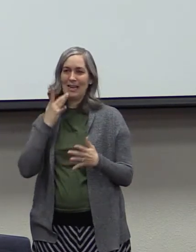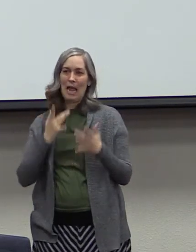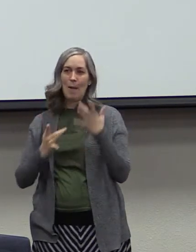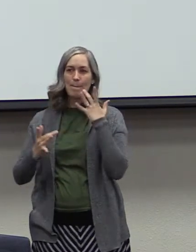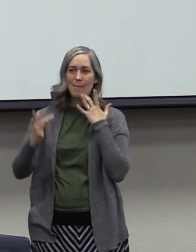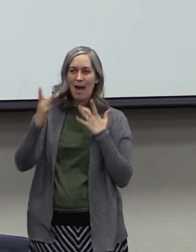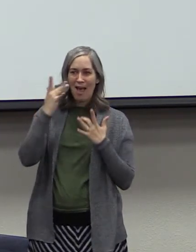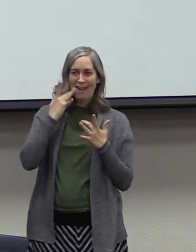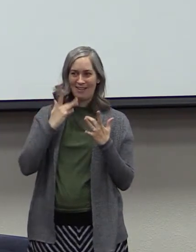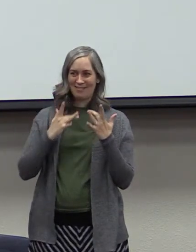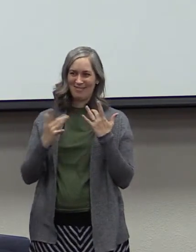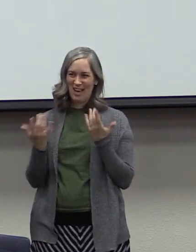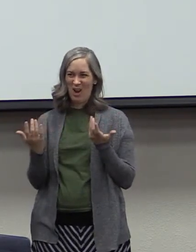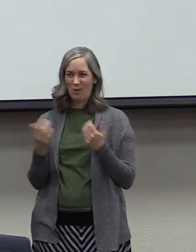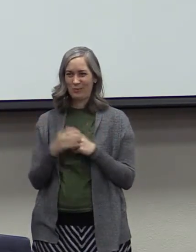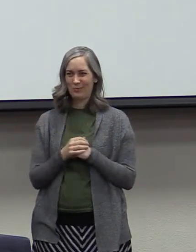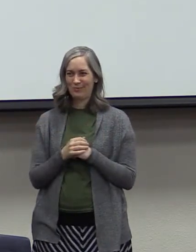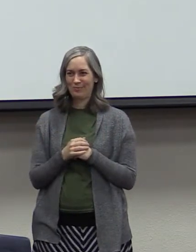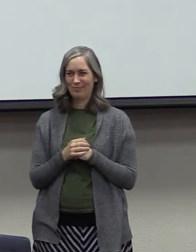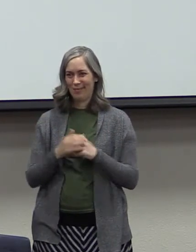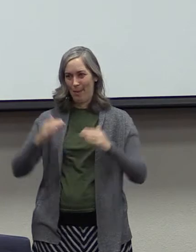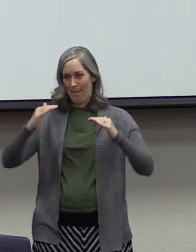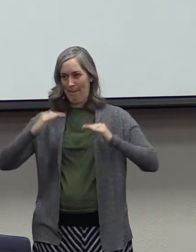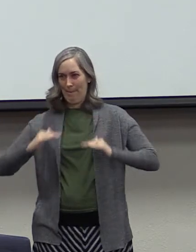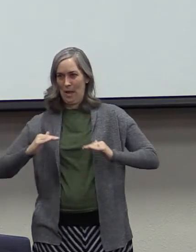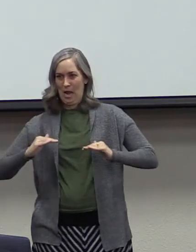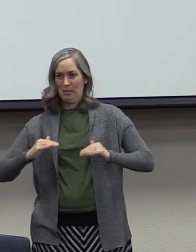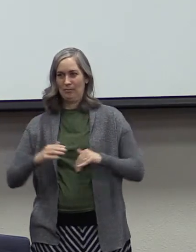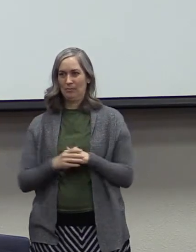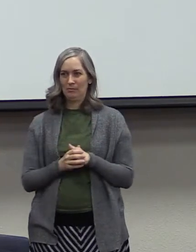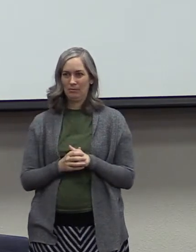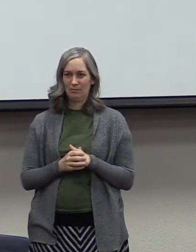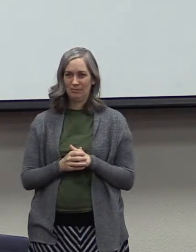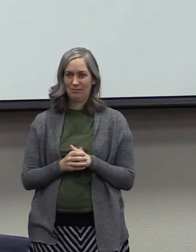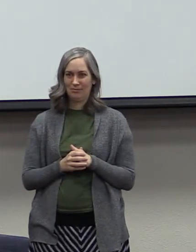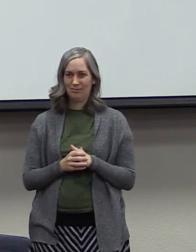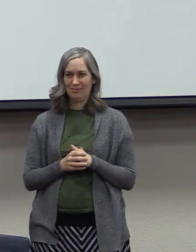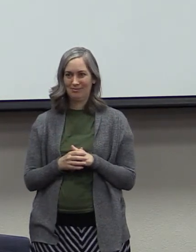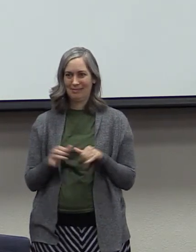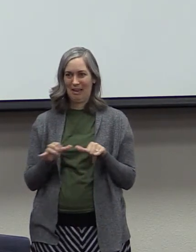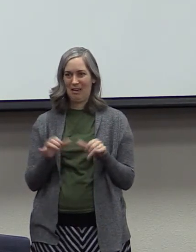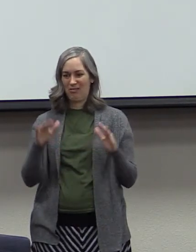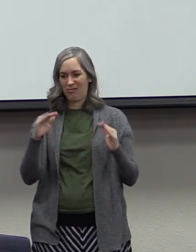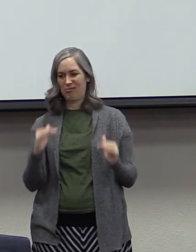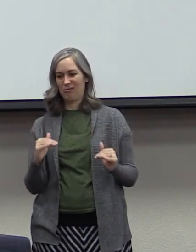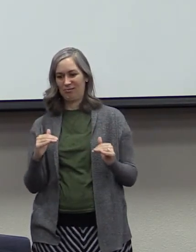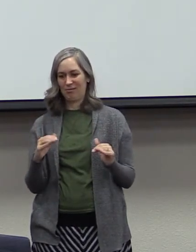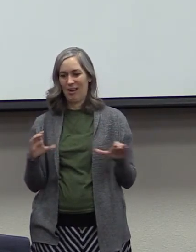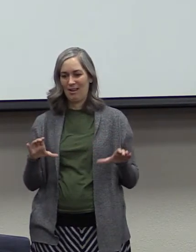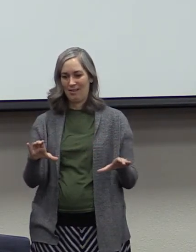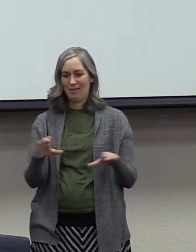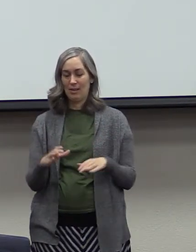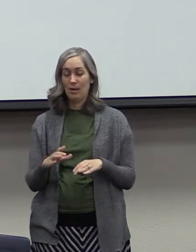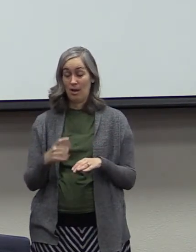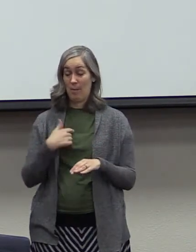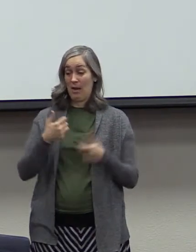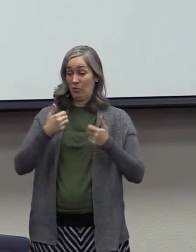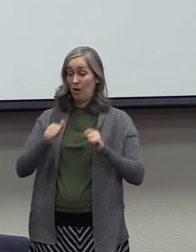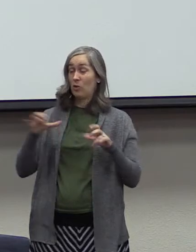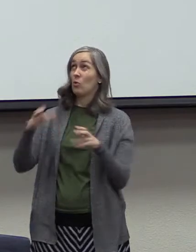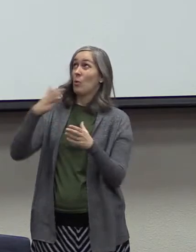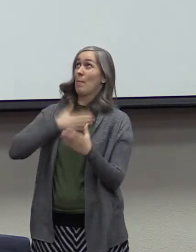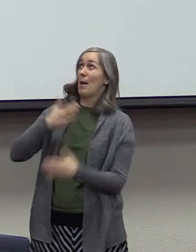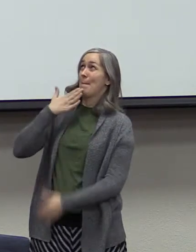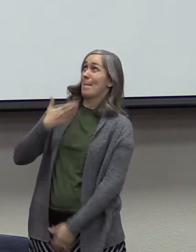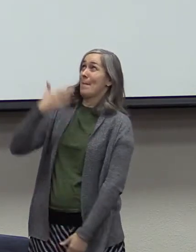substandard activities, and trying to do my best? So today, continuing a series that was